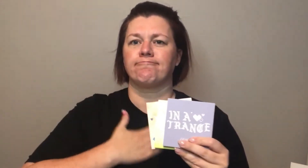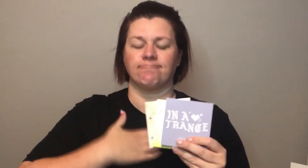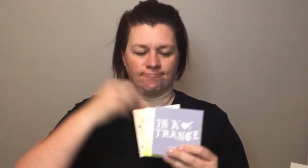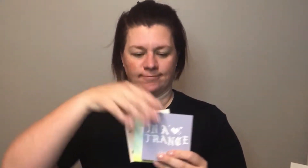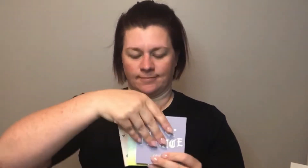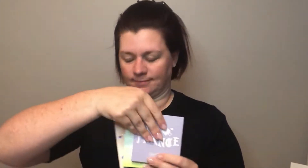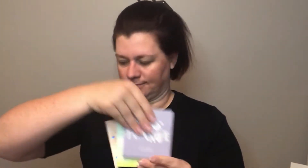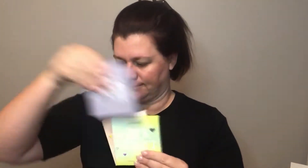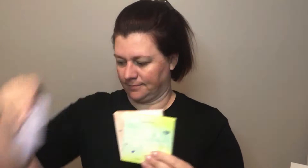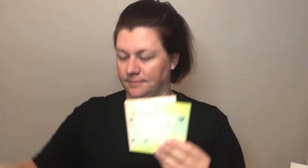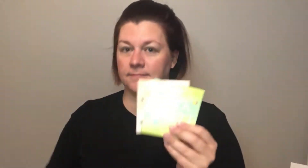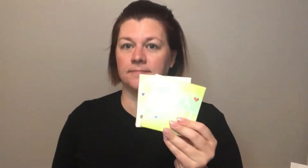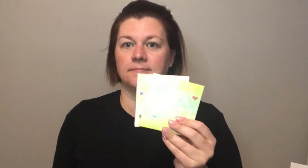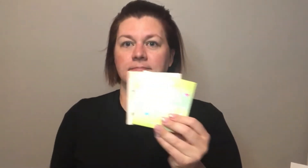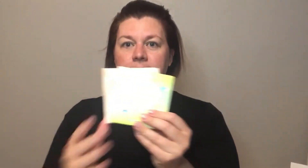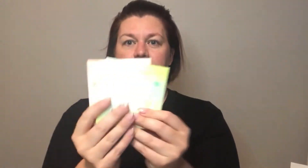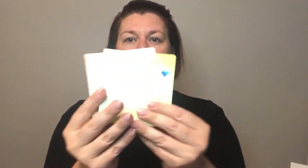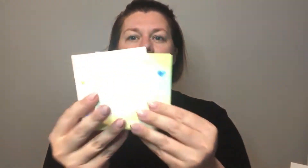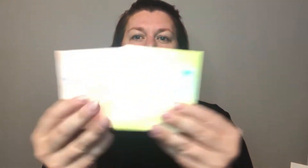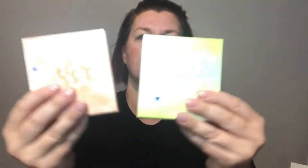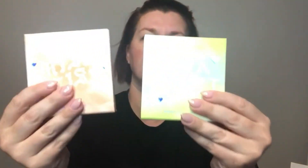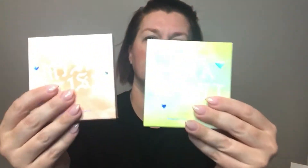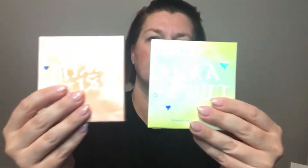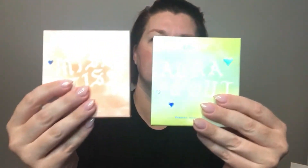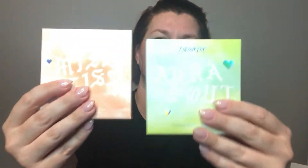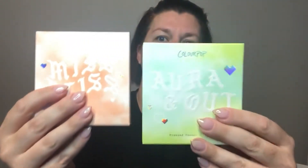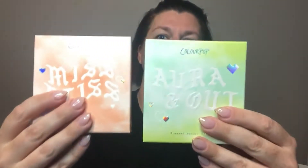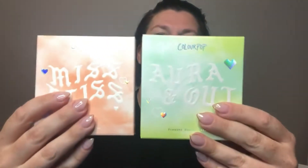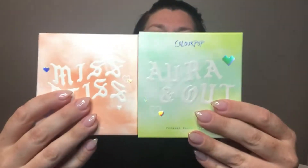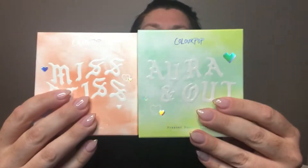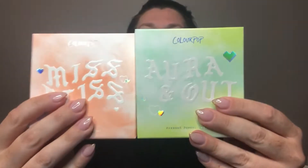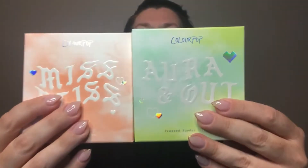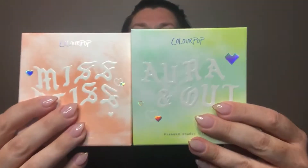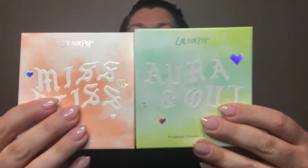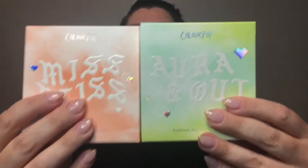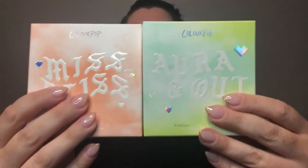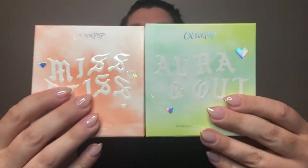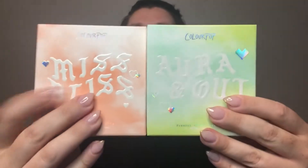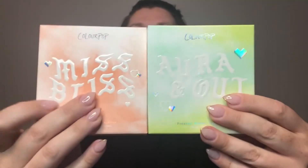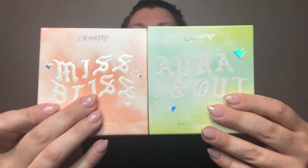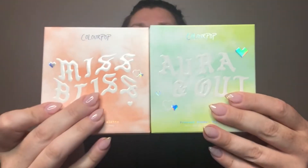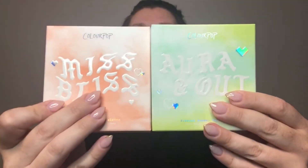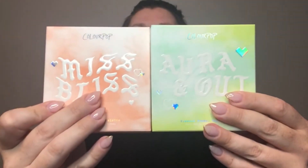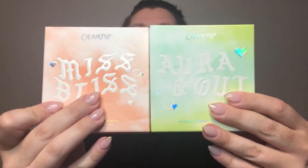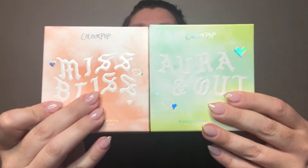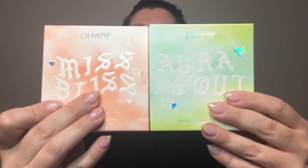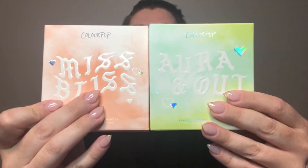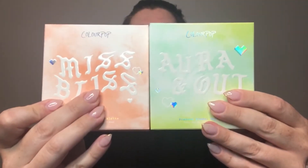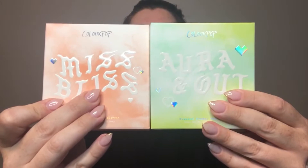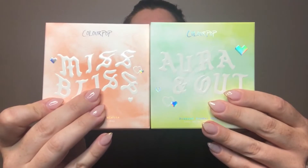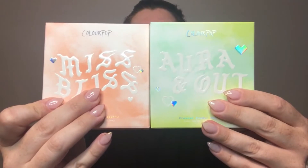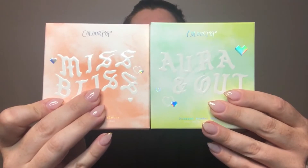palette and I've used it and I really enjoy that one. And there's these two, Miss Bliss and Aura and